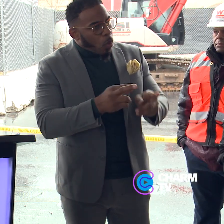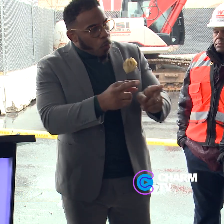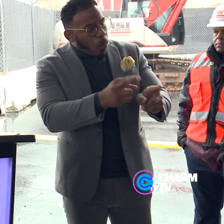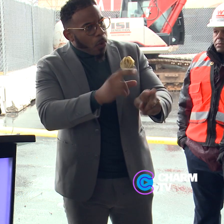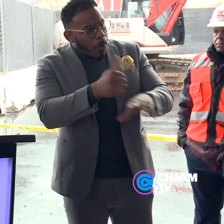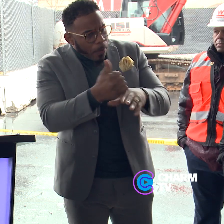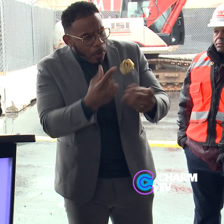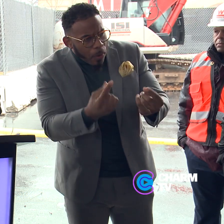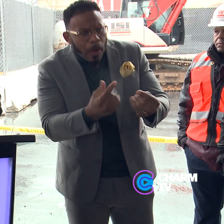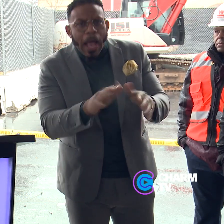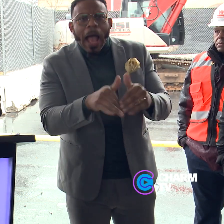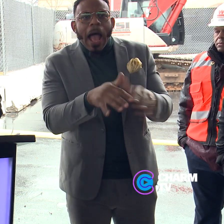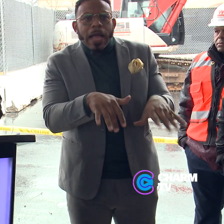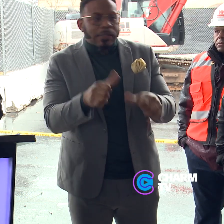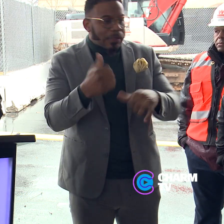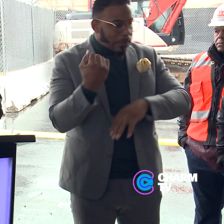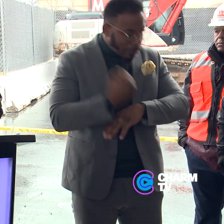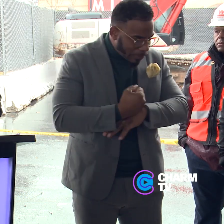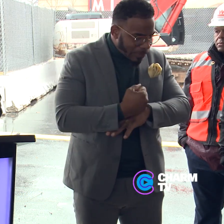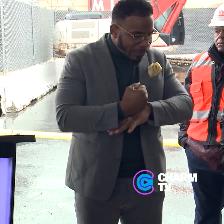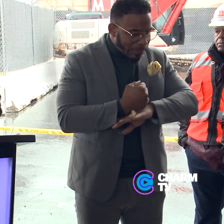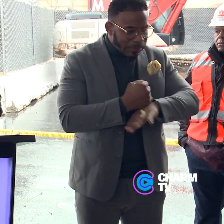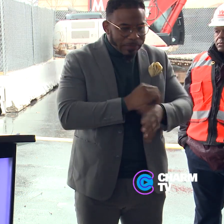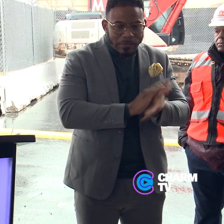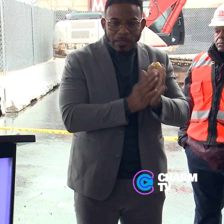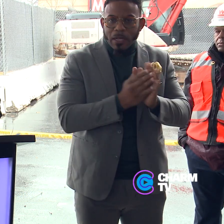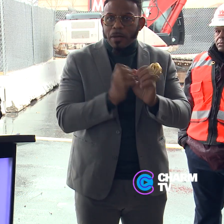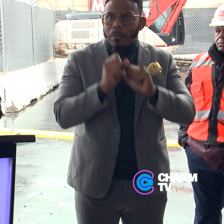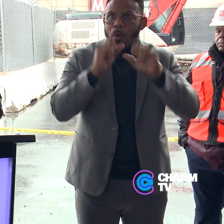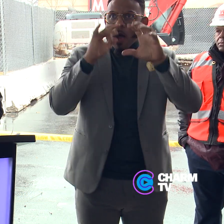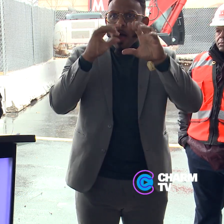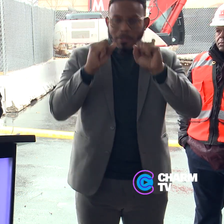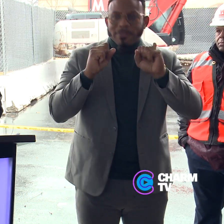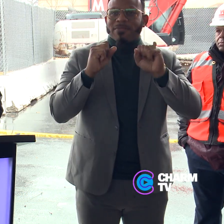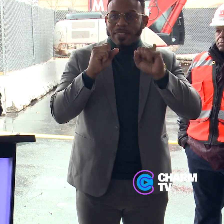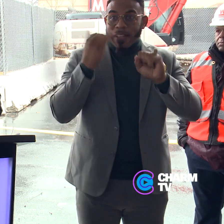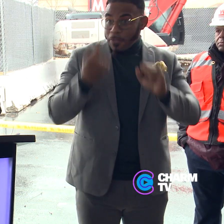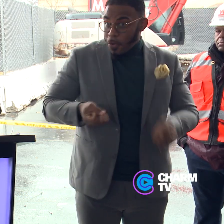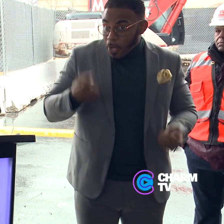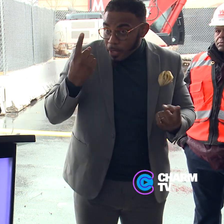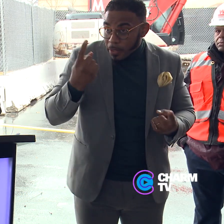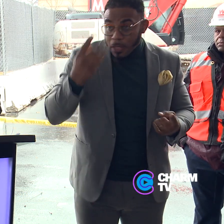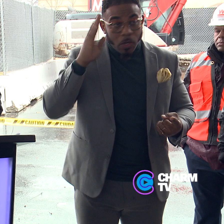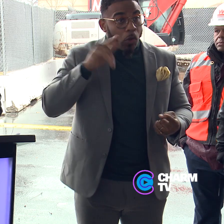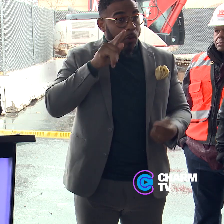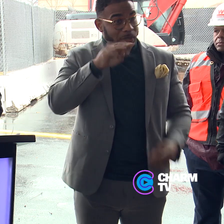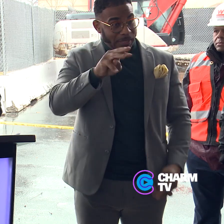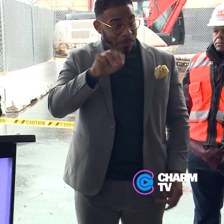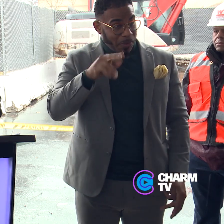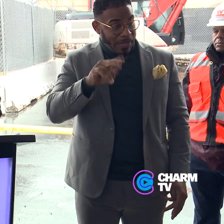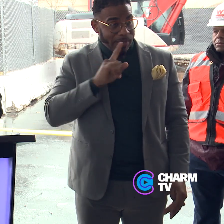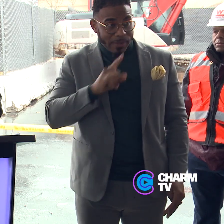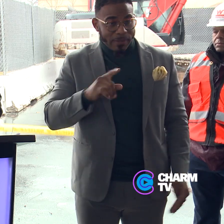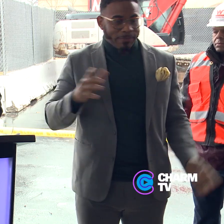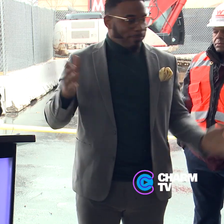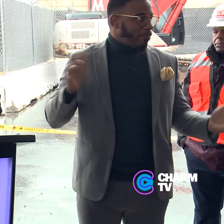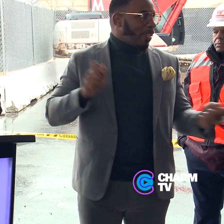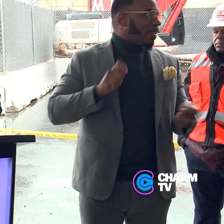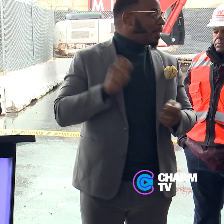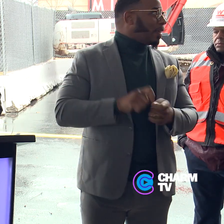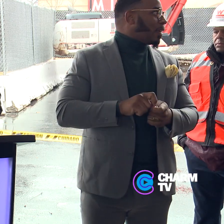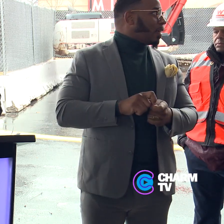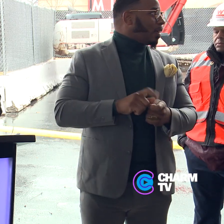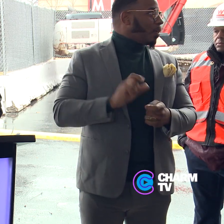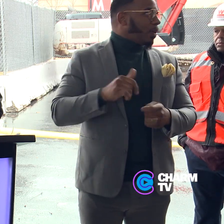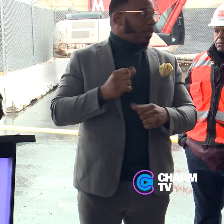roadmap of how you take a loss and make it into a win. And if you understand and know who Tim Regan is, that's